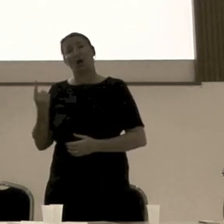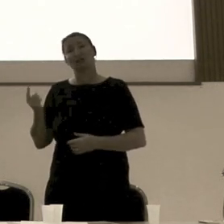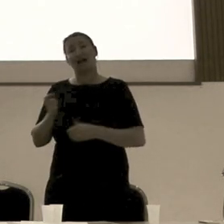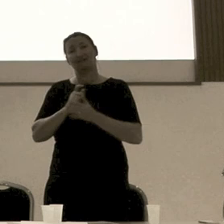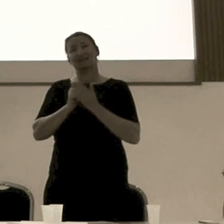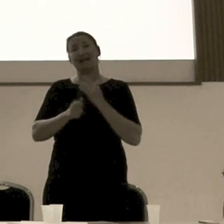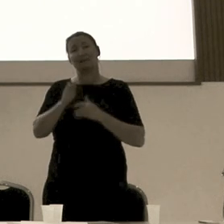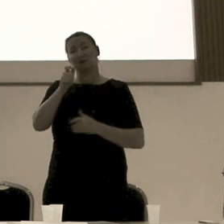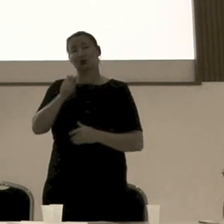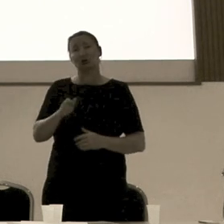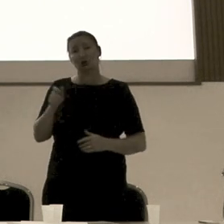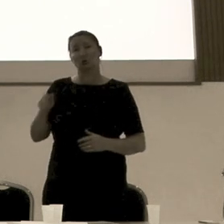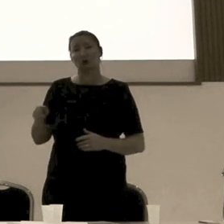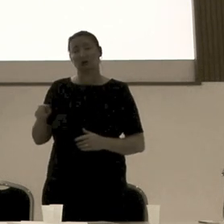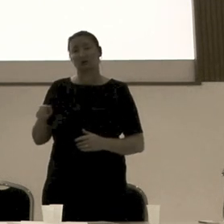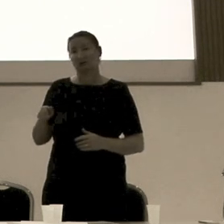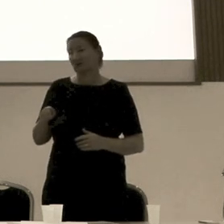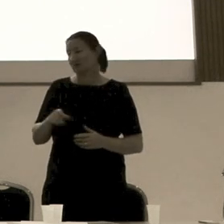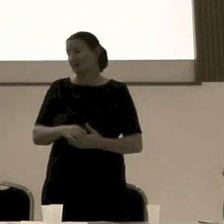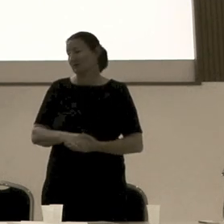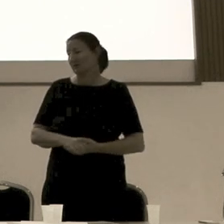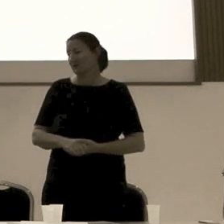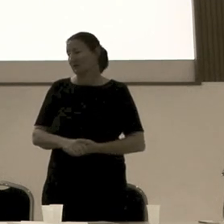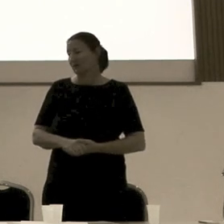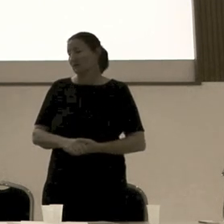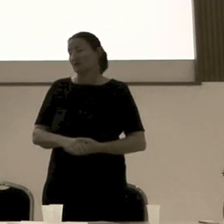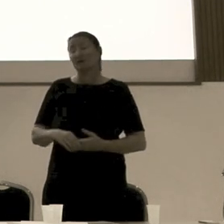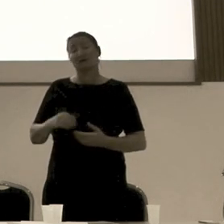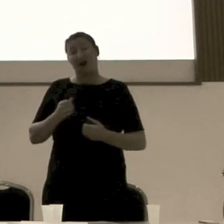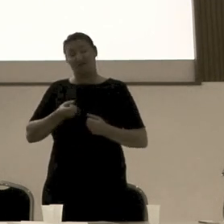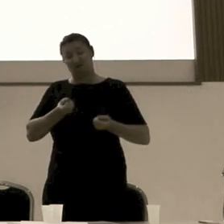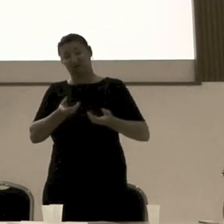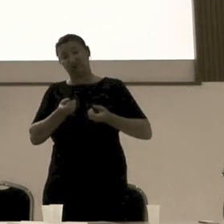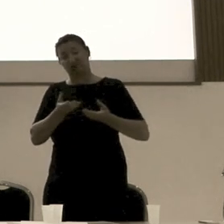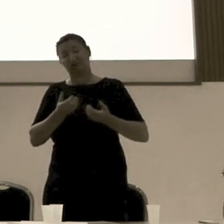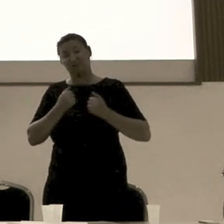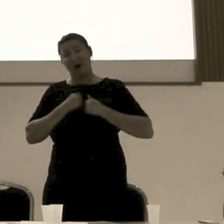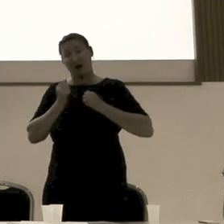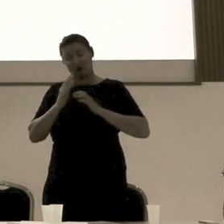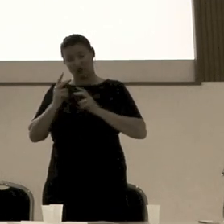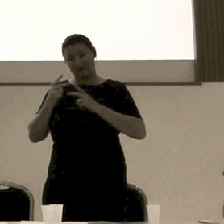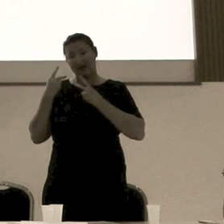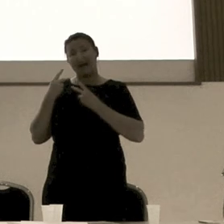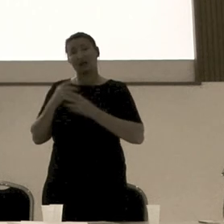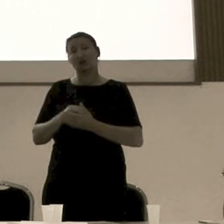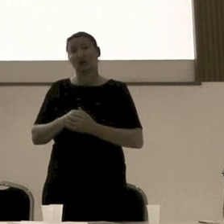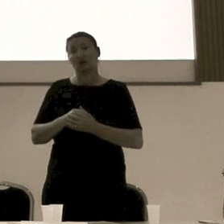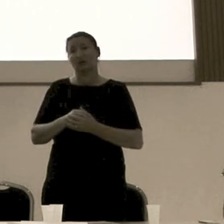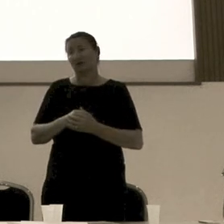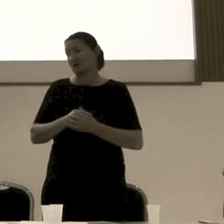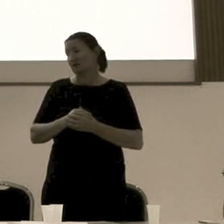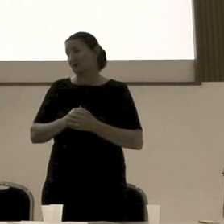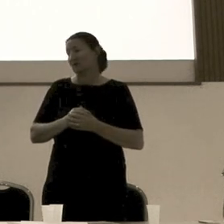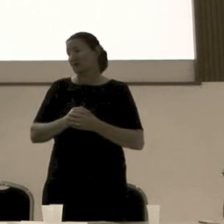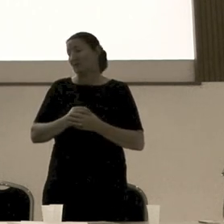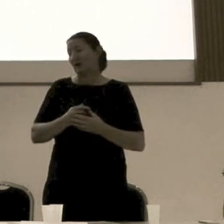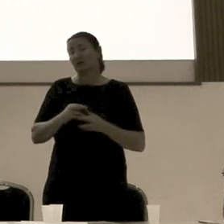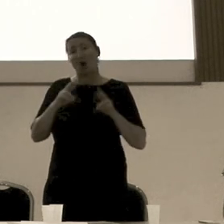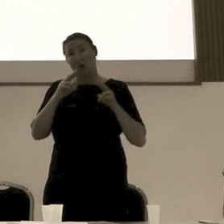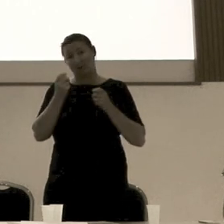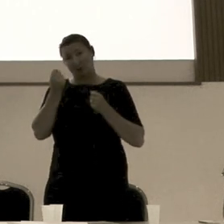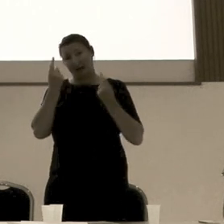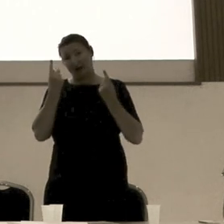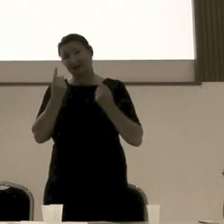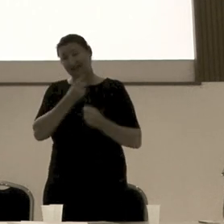and disabled students officer at UCL. I hope that these reflections on one of the largest universities in the